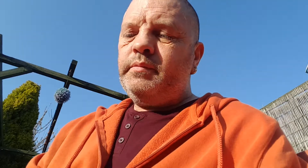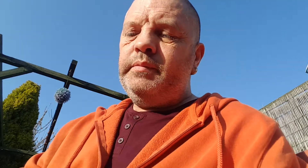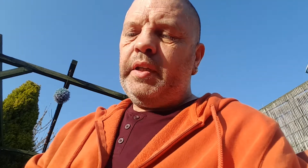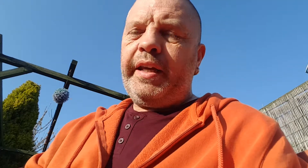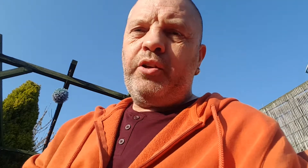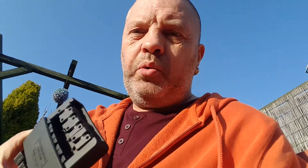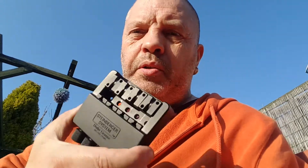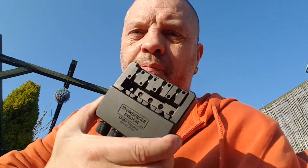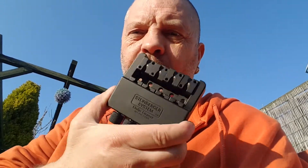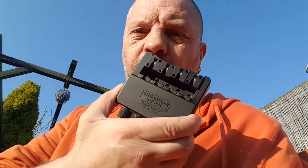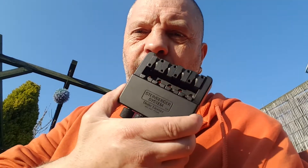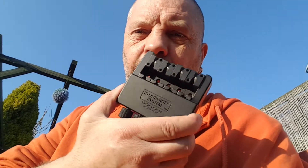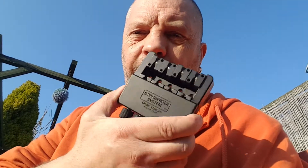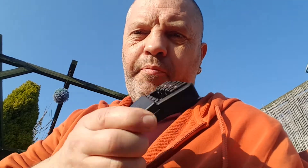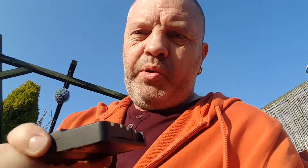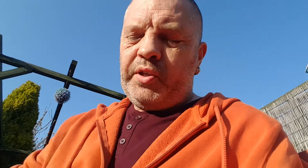and they're called Overlord of Music.